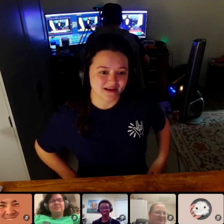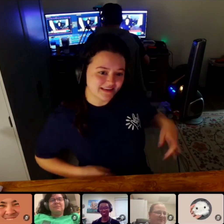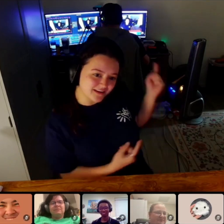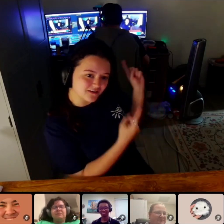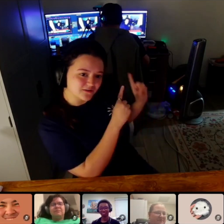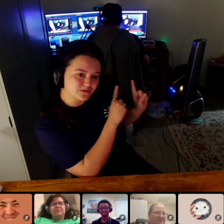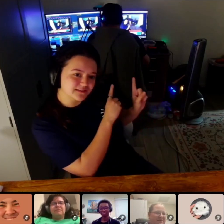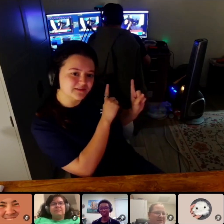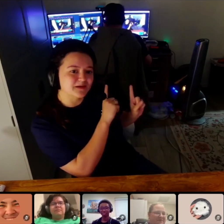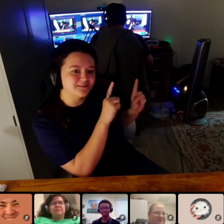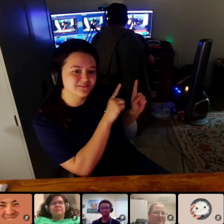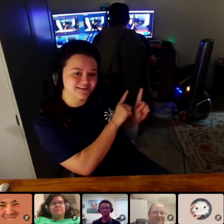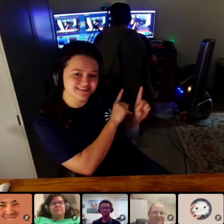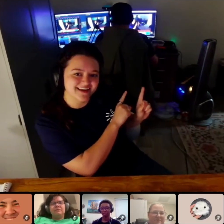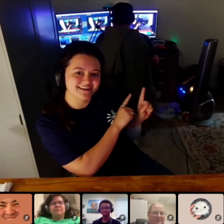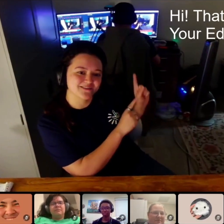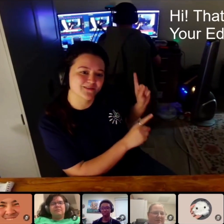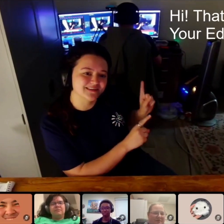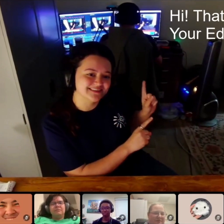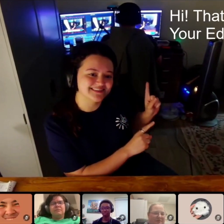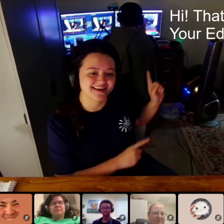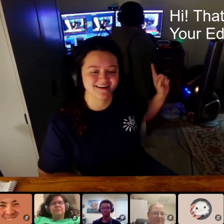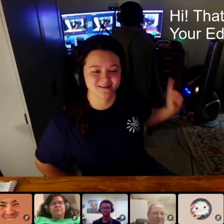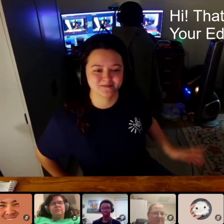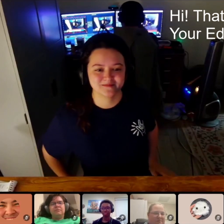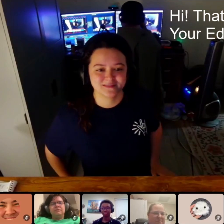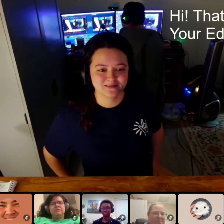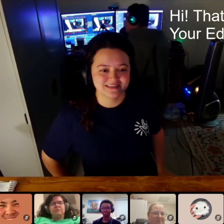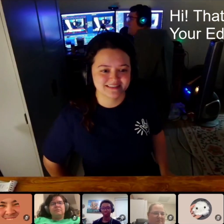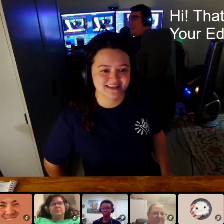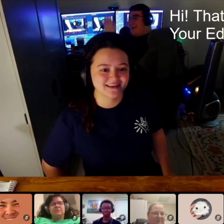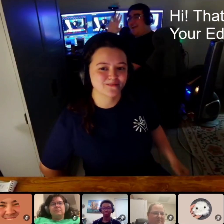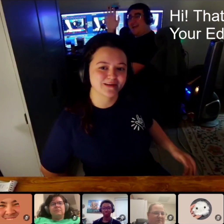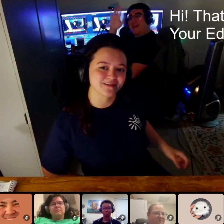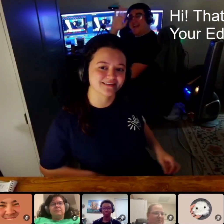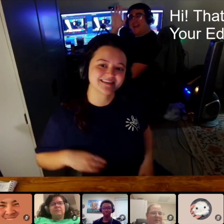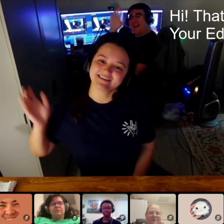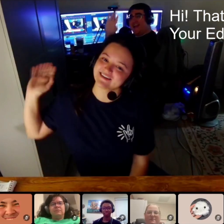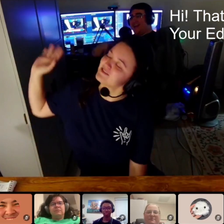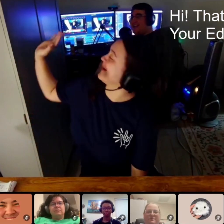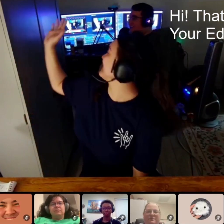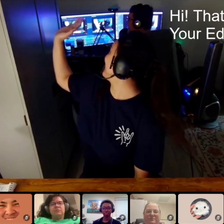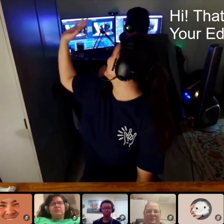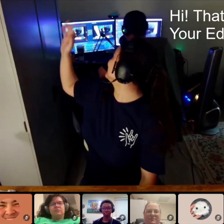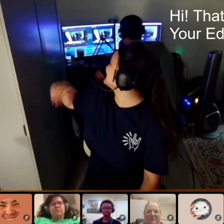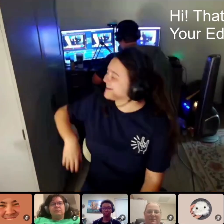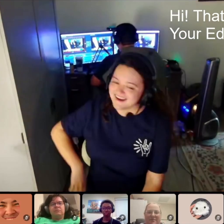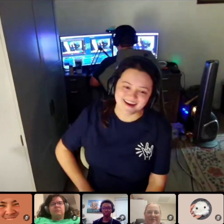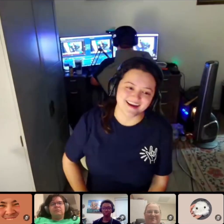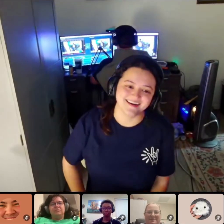Back here, you will see my fiance, Lawrence, doing his thing. We are in each other's backgrounds.